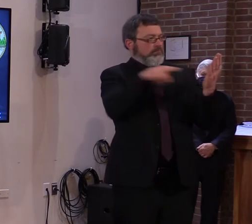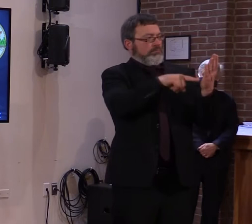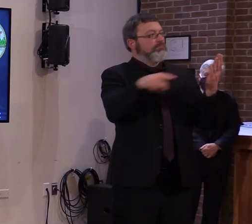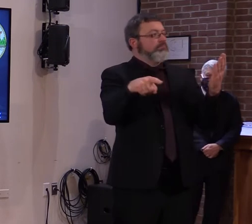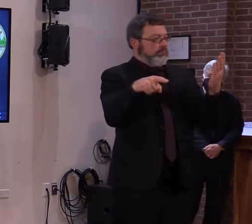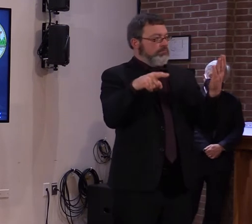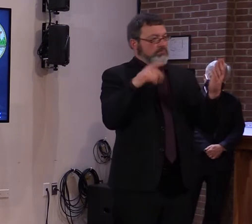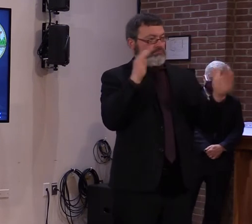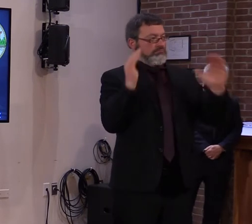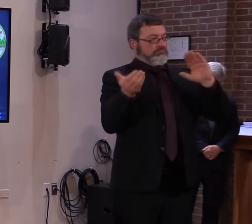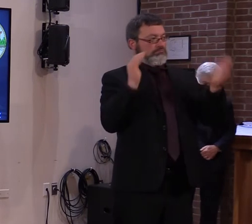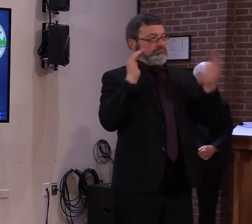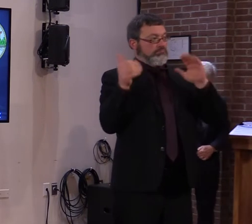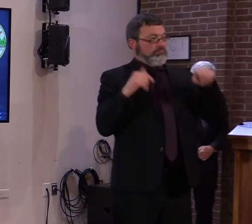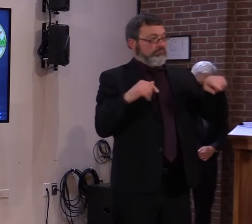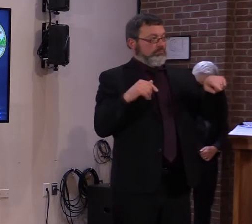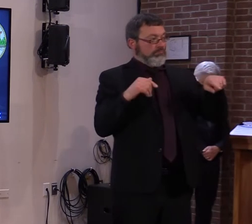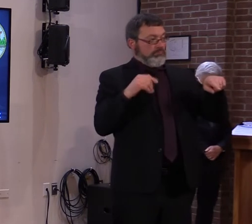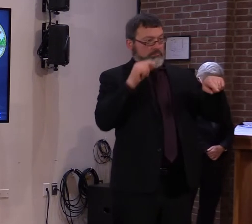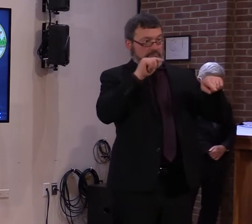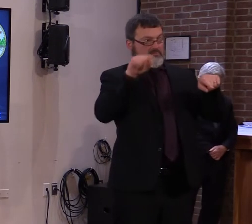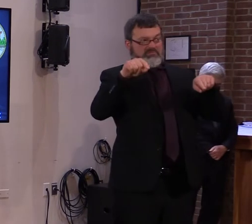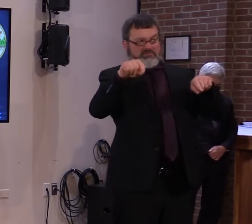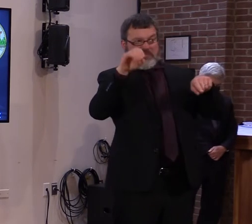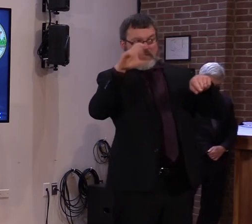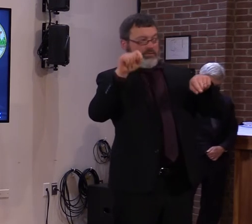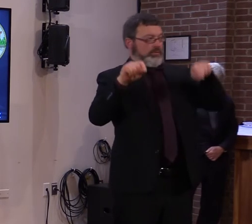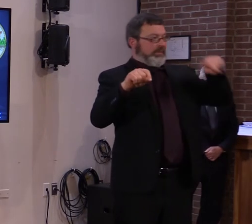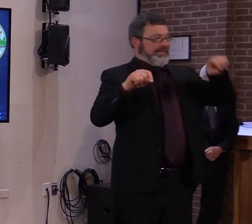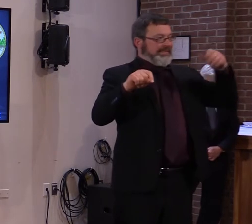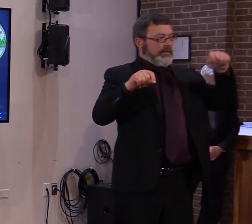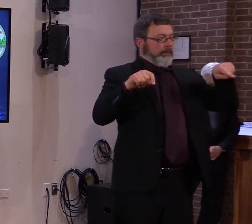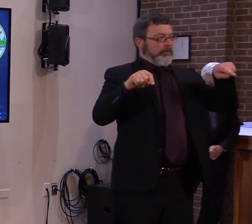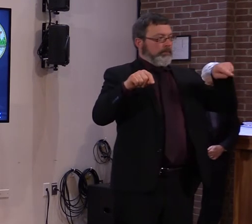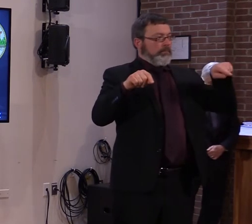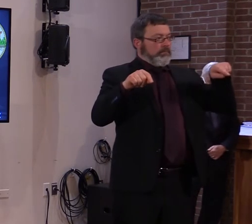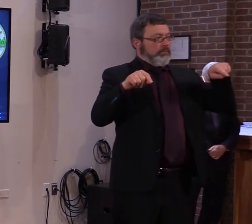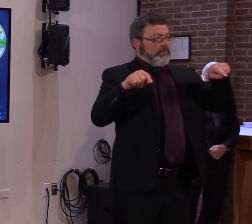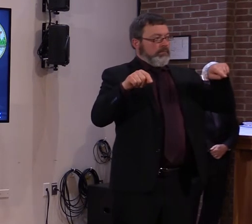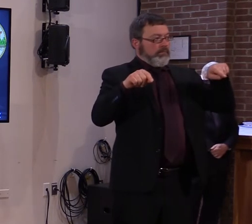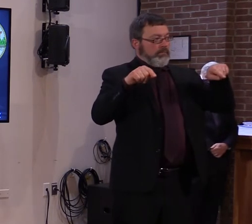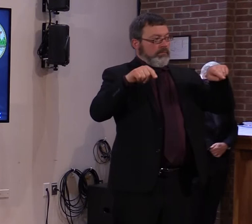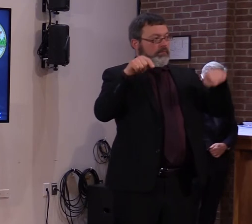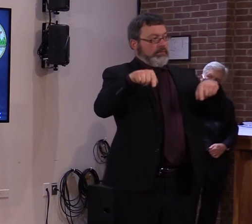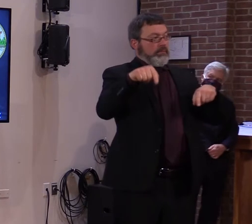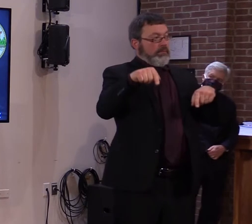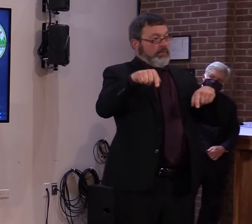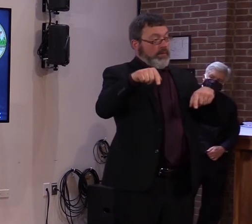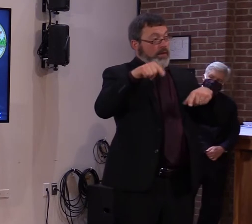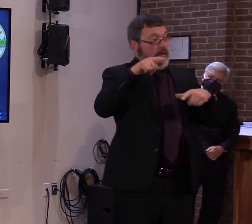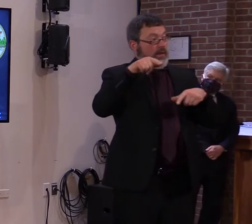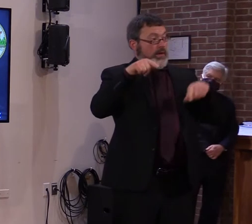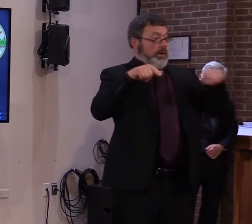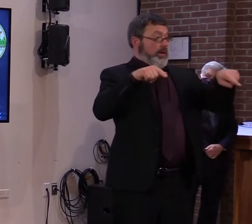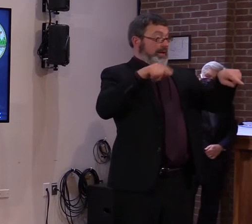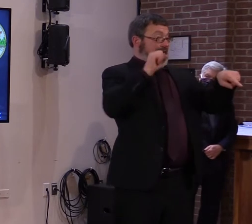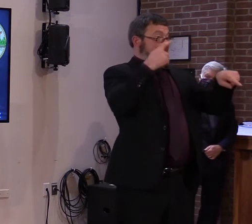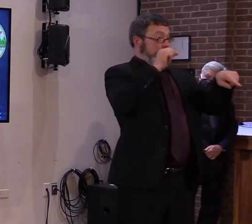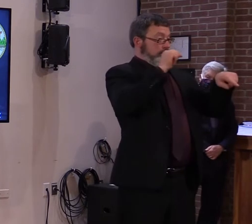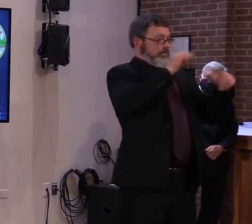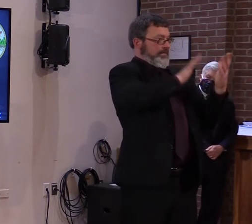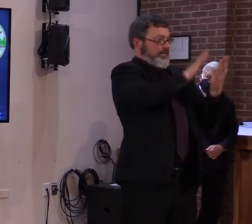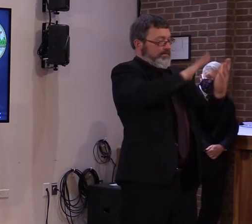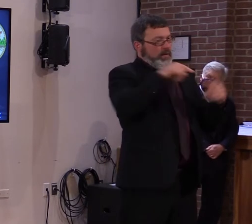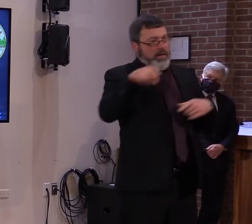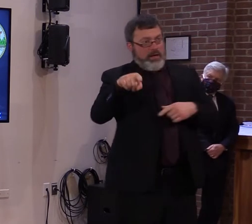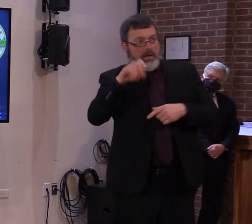of school. And this was as of the end of October. As both Sabina and Annalita pointed to, that's a moment in time before the case count